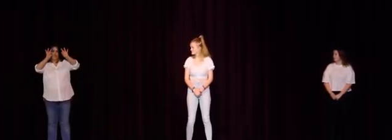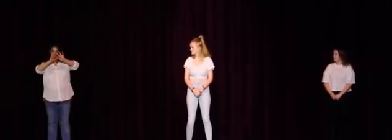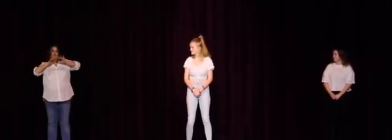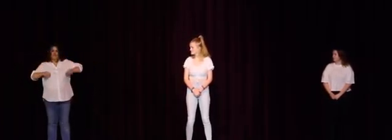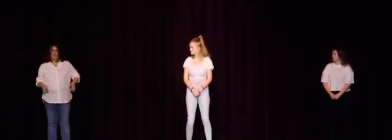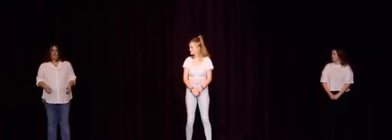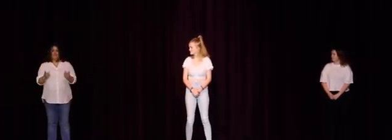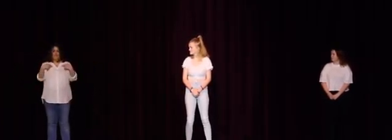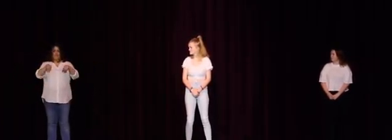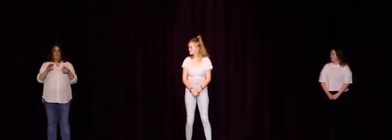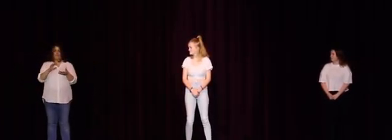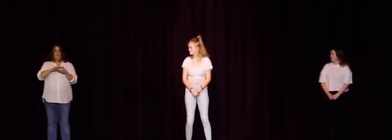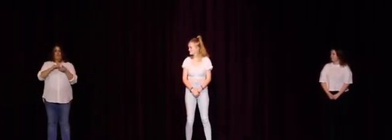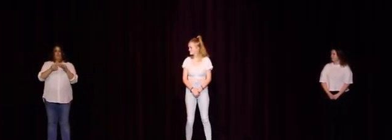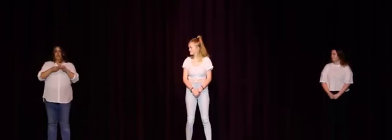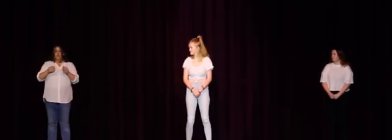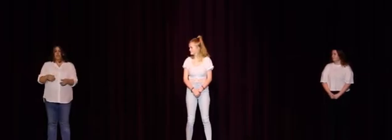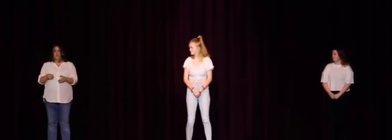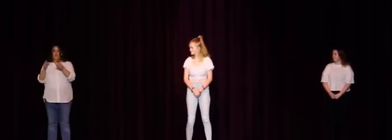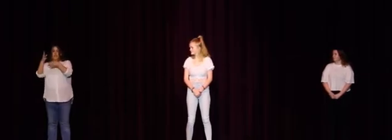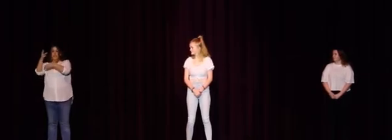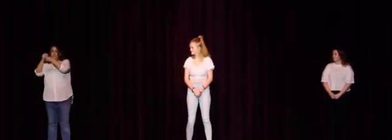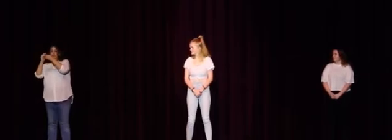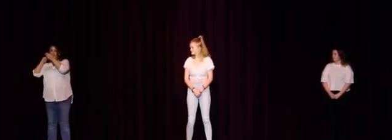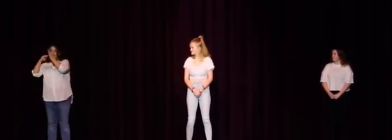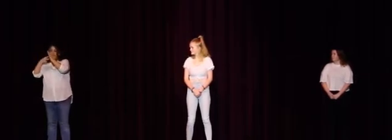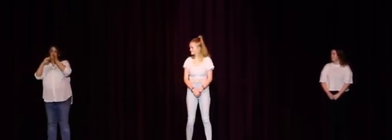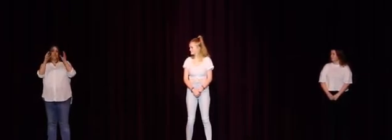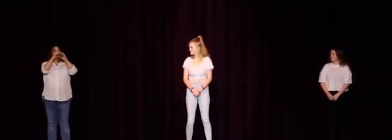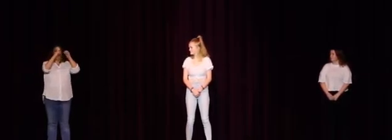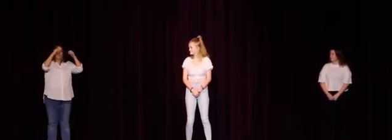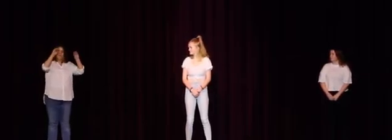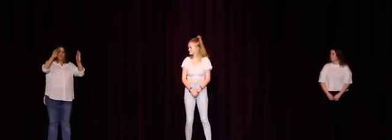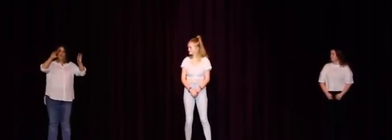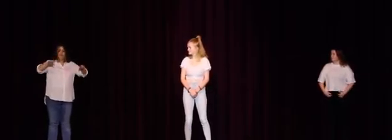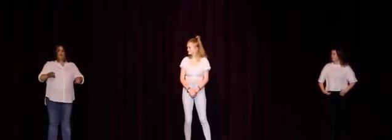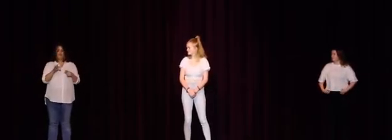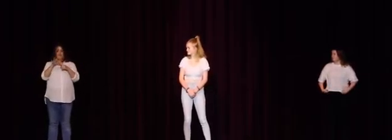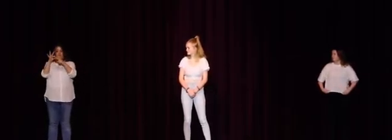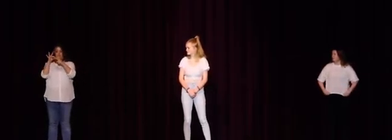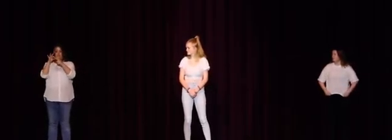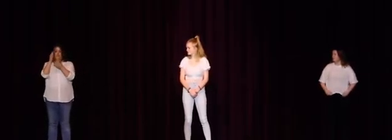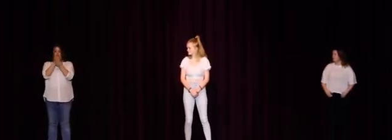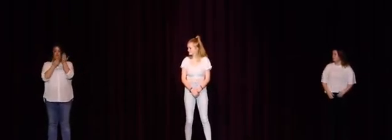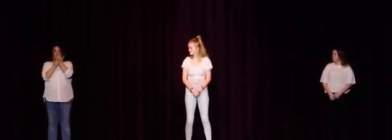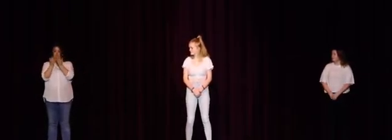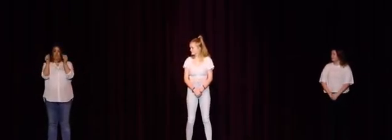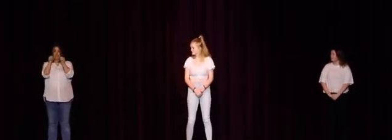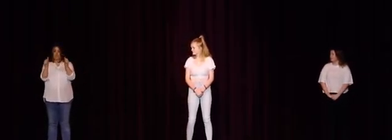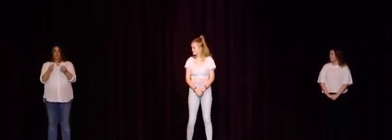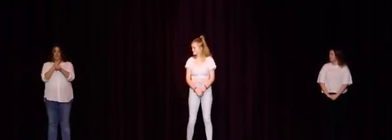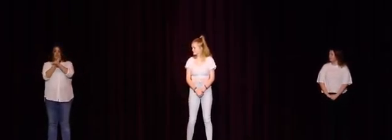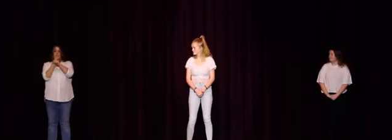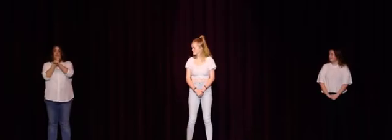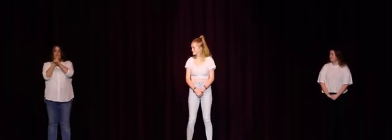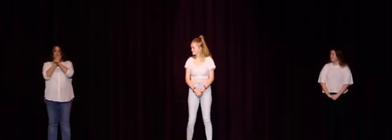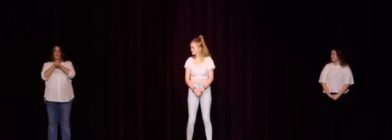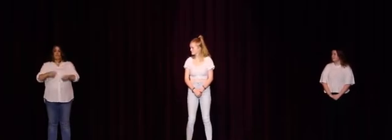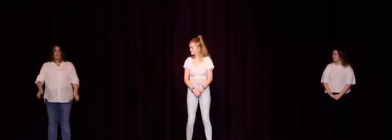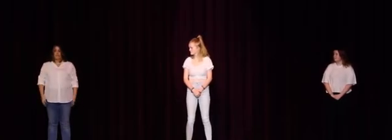story and give meaning and clarification to the specific handshapes being used. In this next